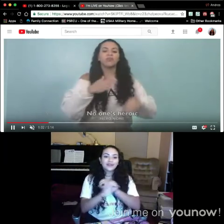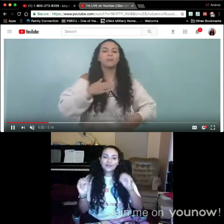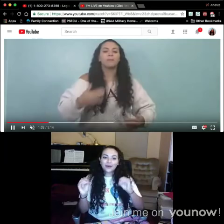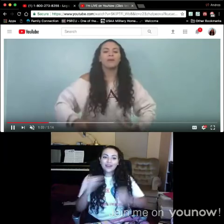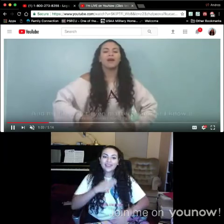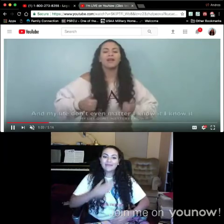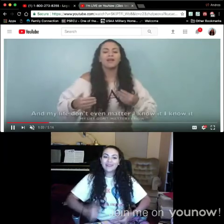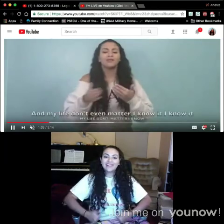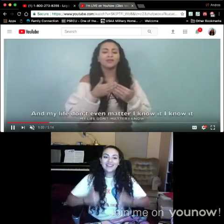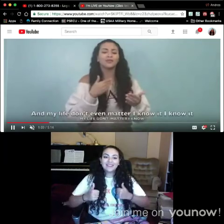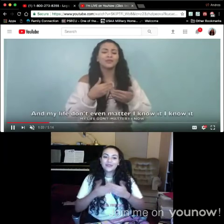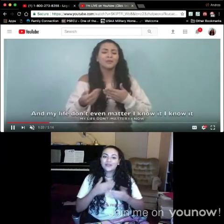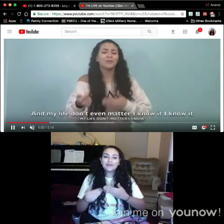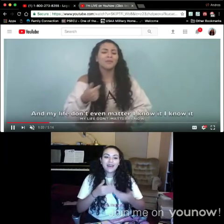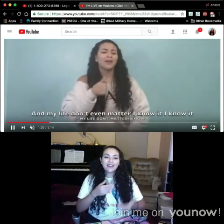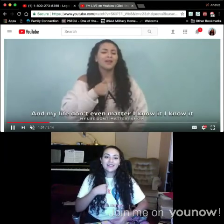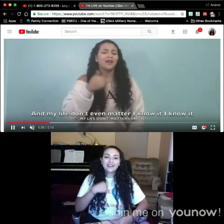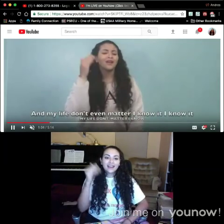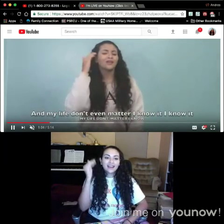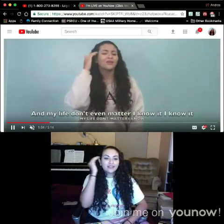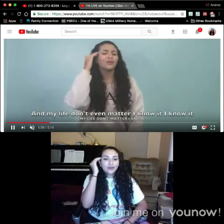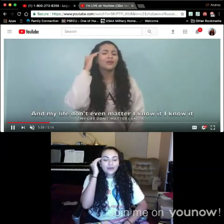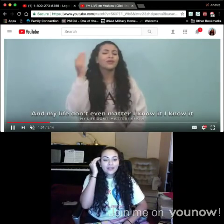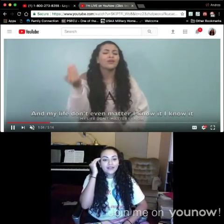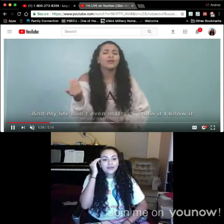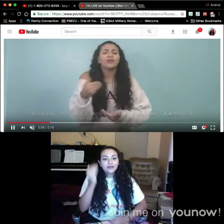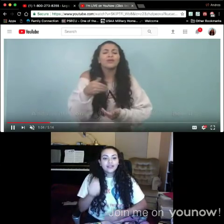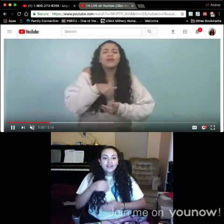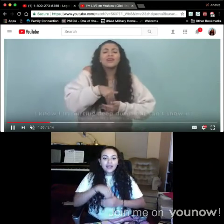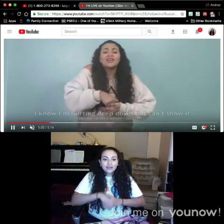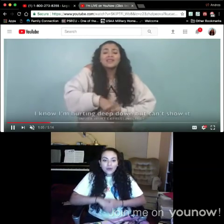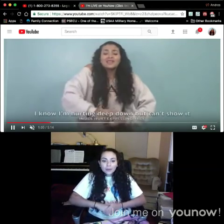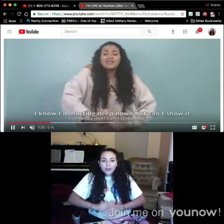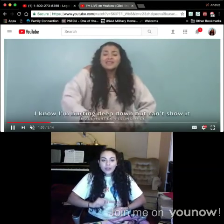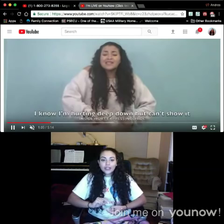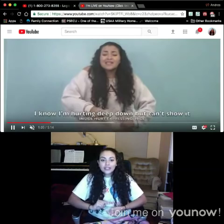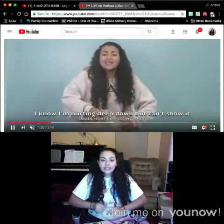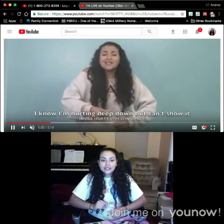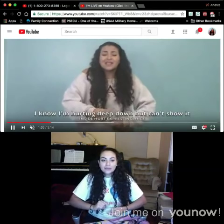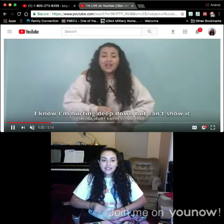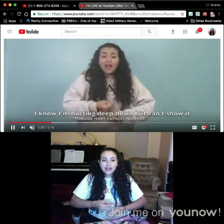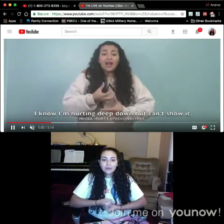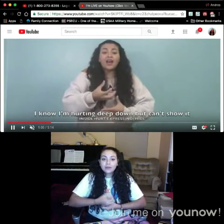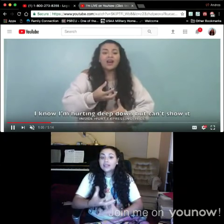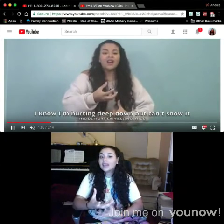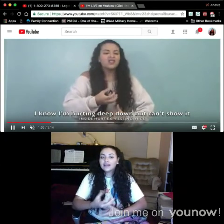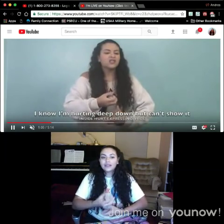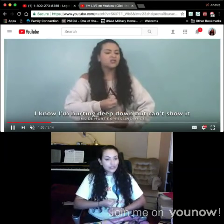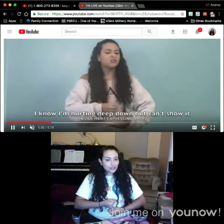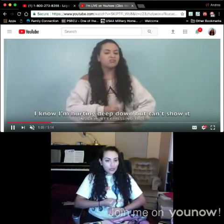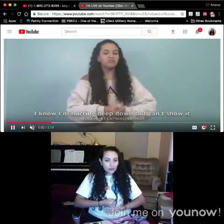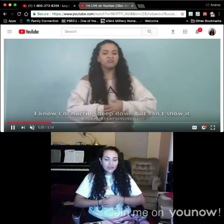one's heroic and my life don't even matter. I know it, I know it. I know I'm hurting deep down, but